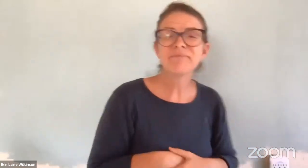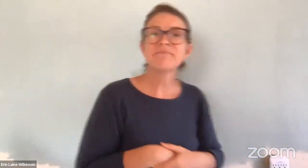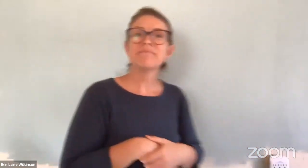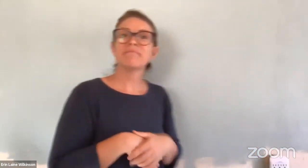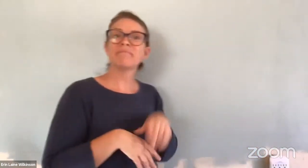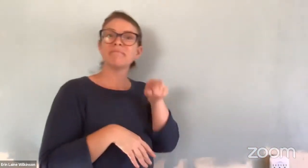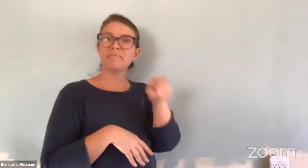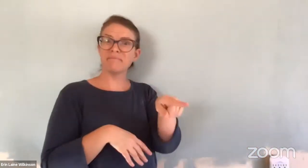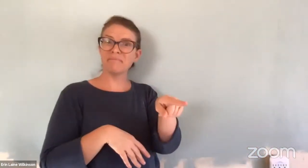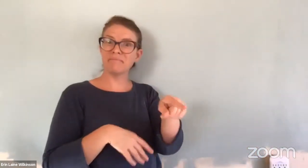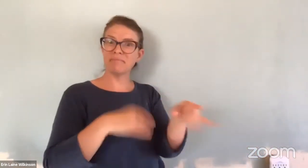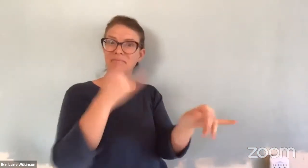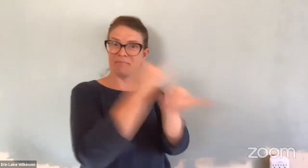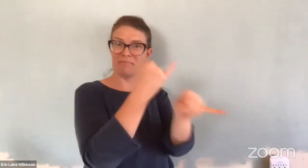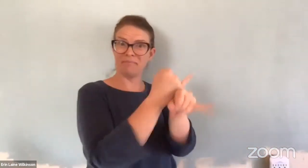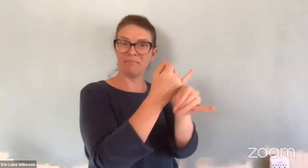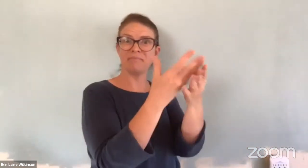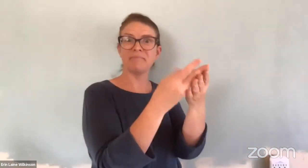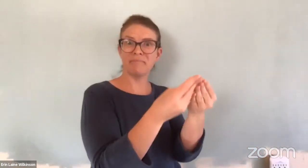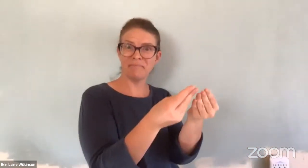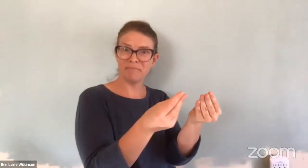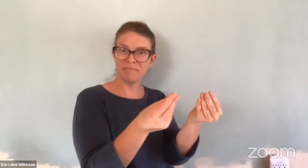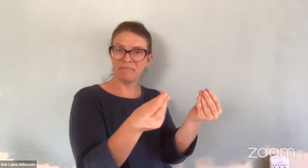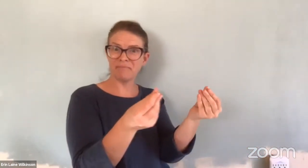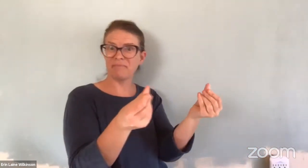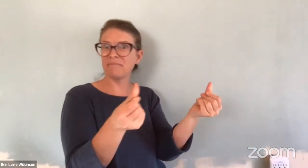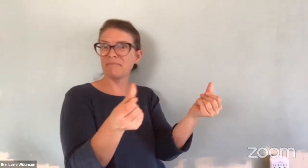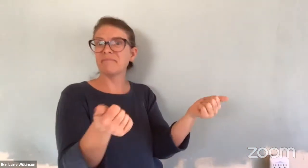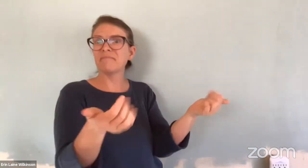genetic aspect of what was going on in the social